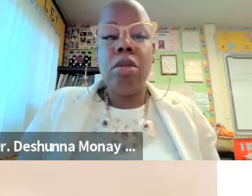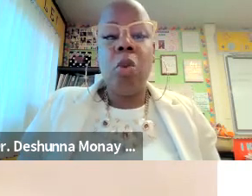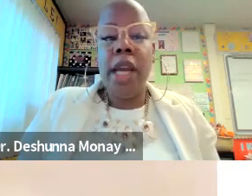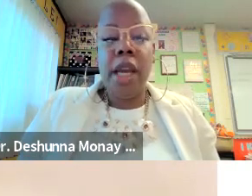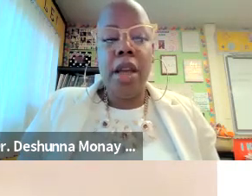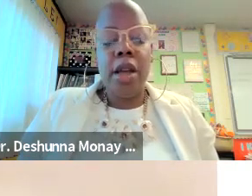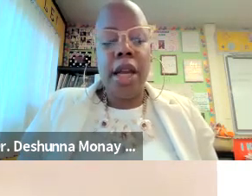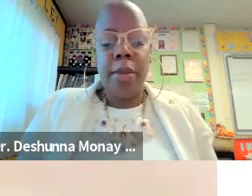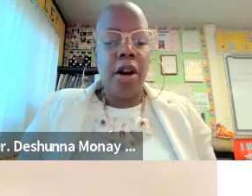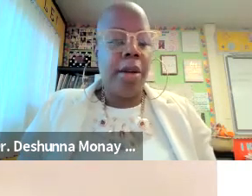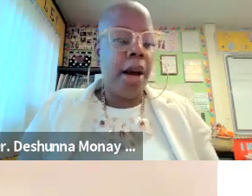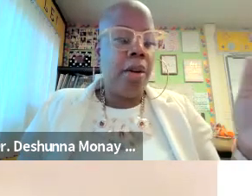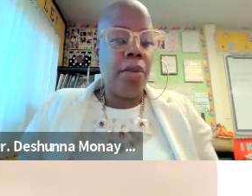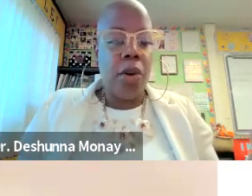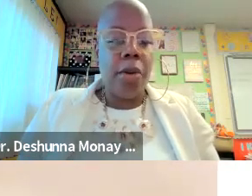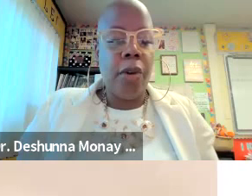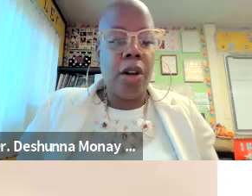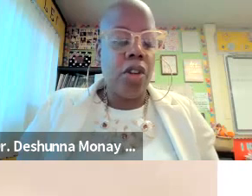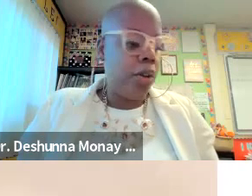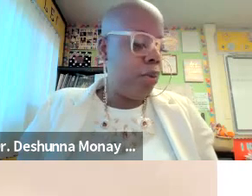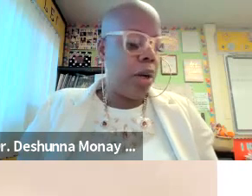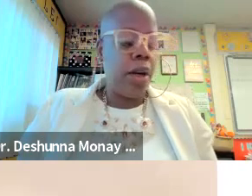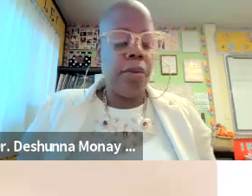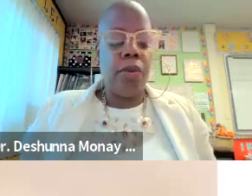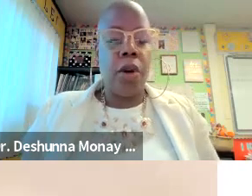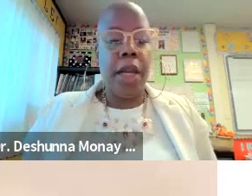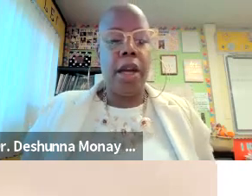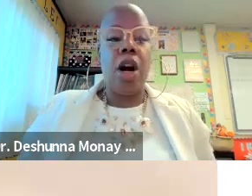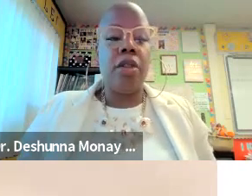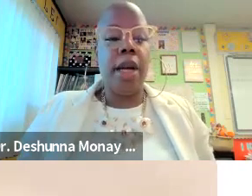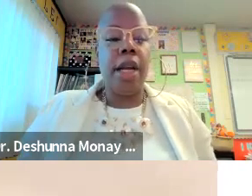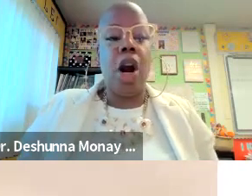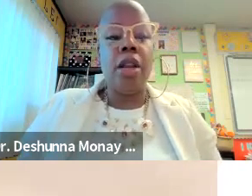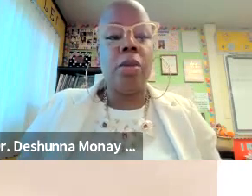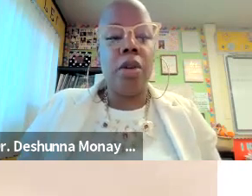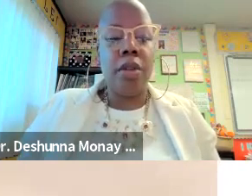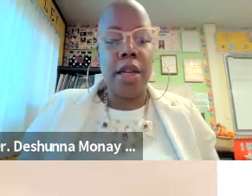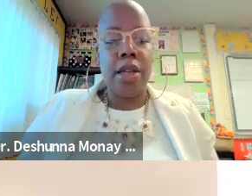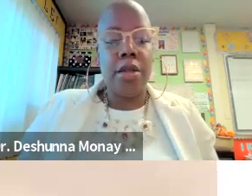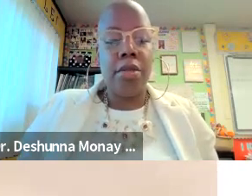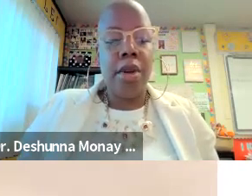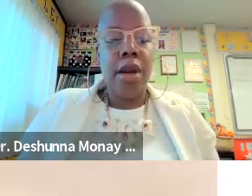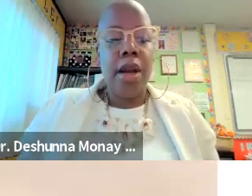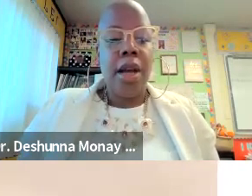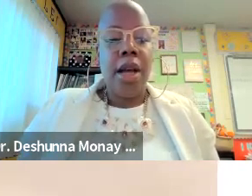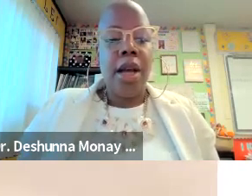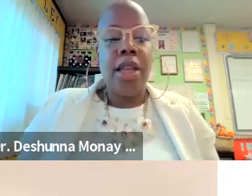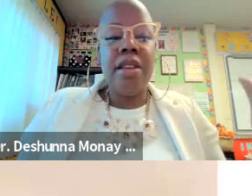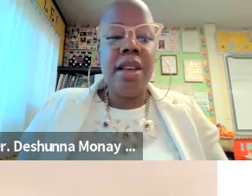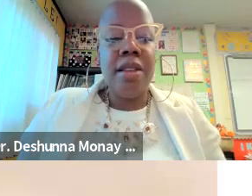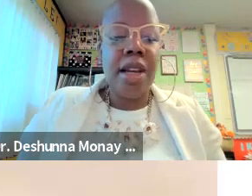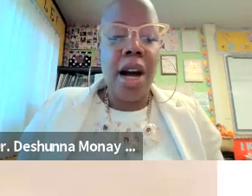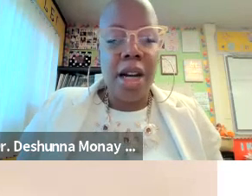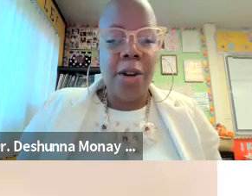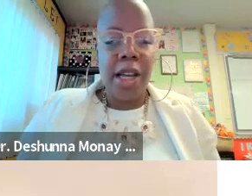Well, and I'm talking about former foster youth who are formerly incarcerated, are the roses.